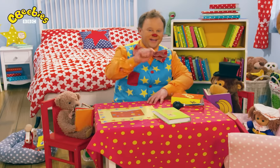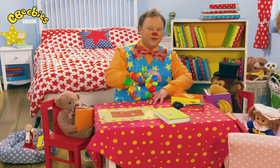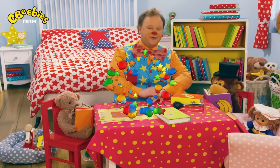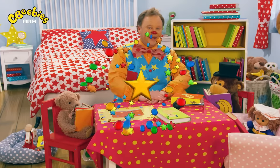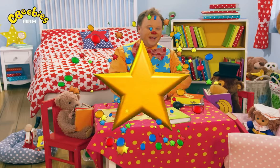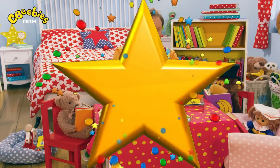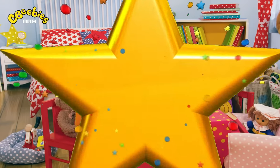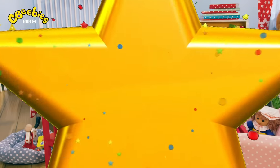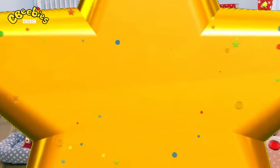Good reading.